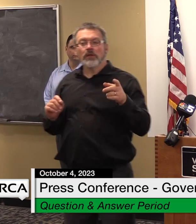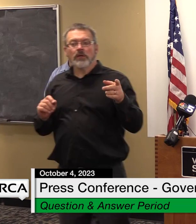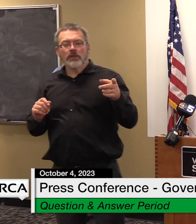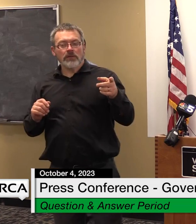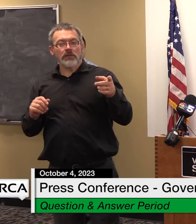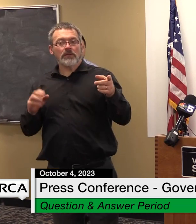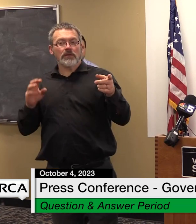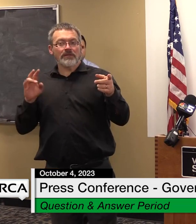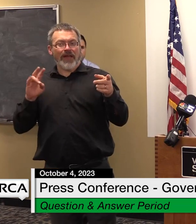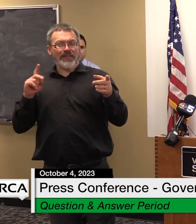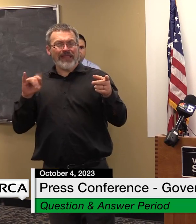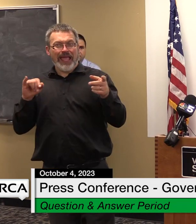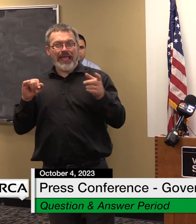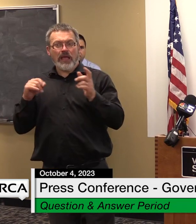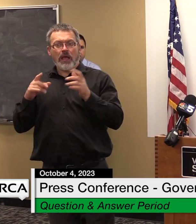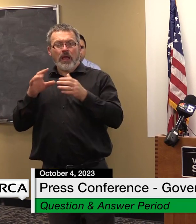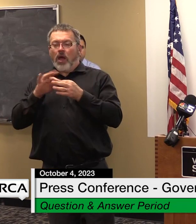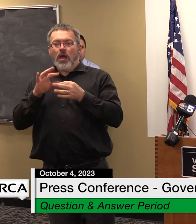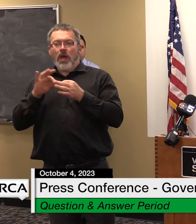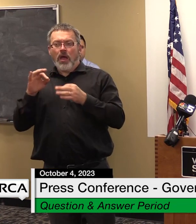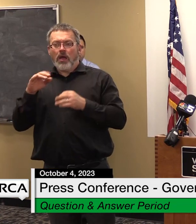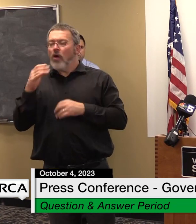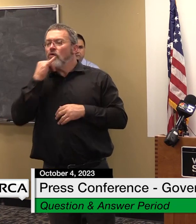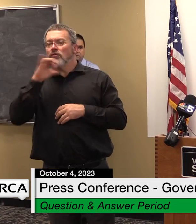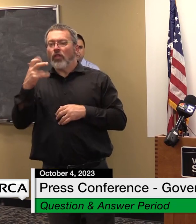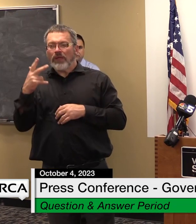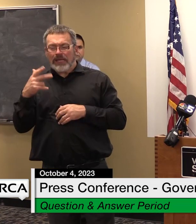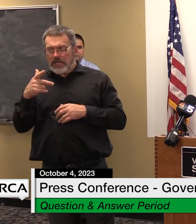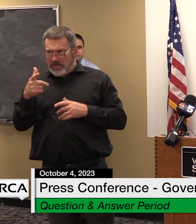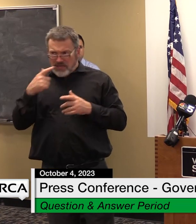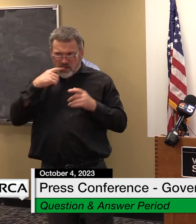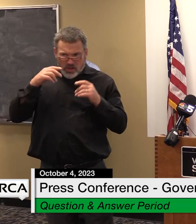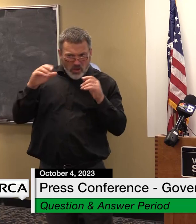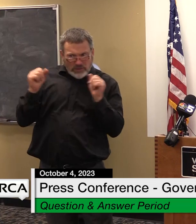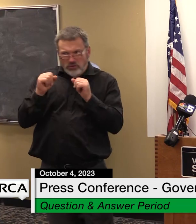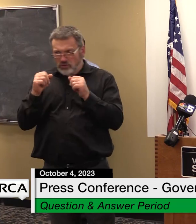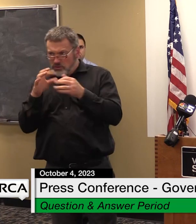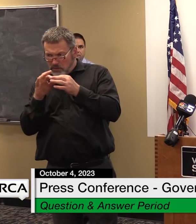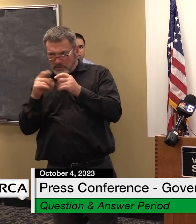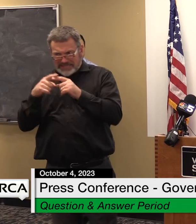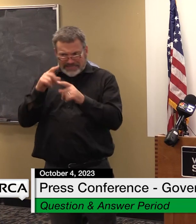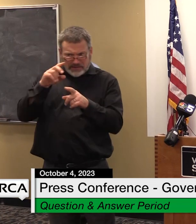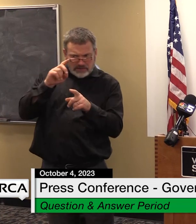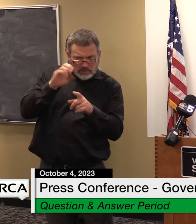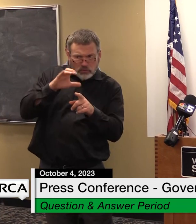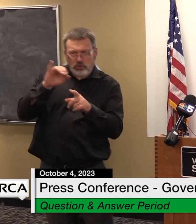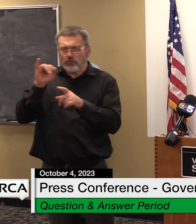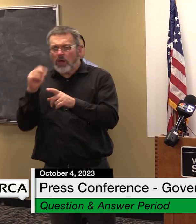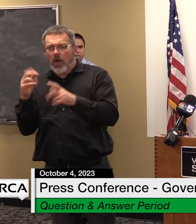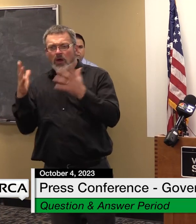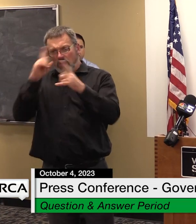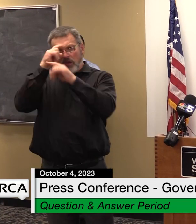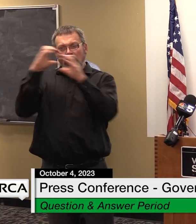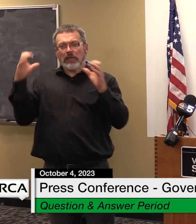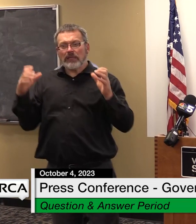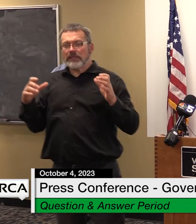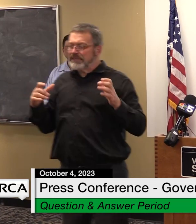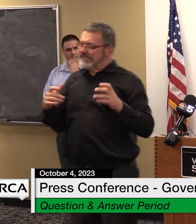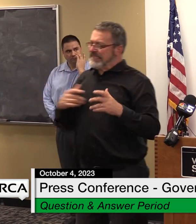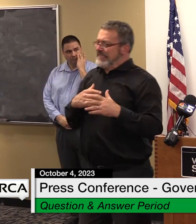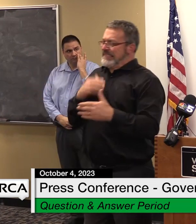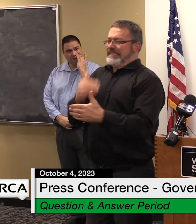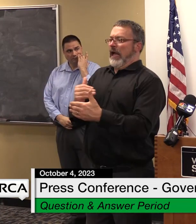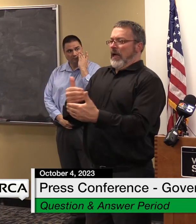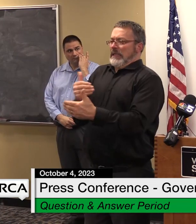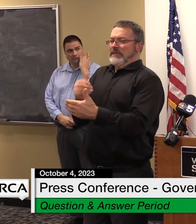mean like January, December? When are you thinking? We are still shooting for December timeframe. As we all know with